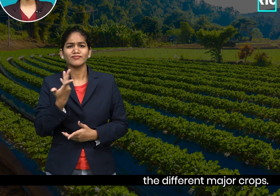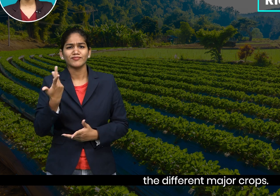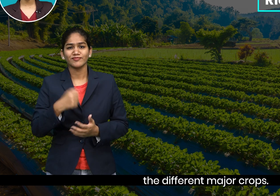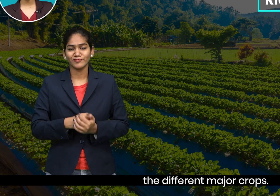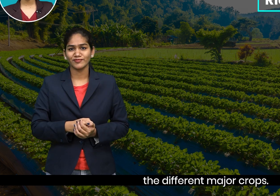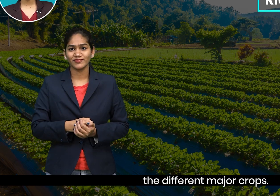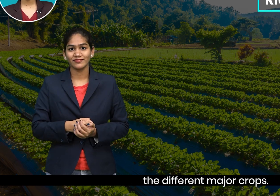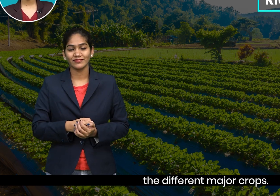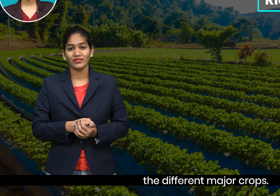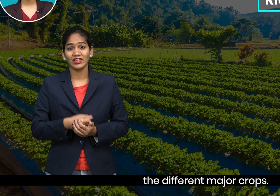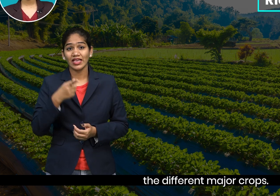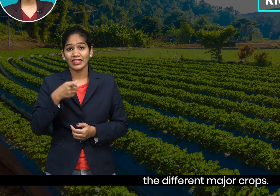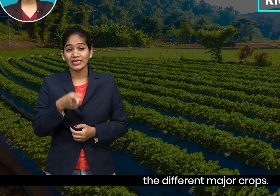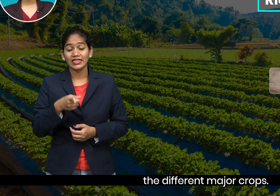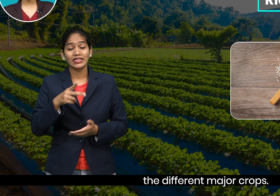Rice.